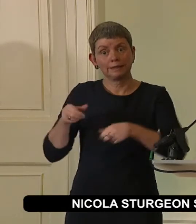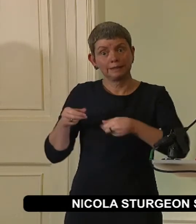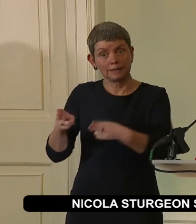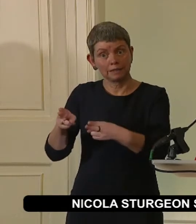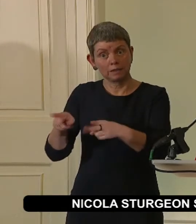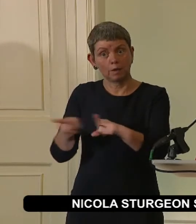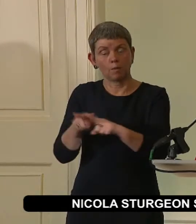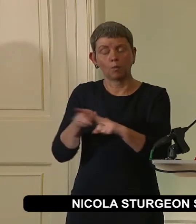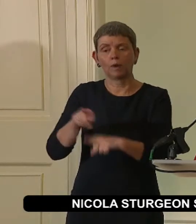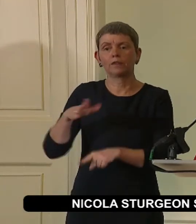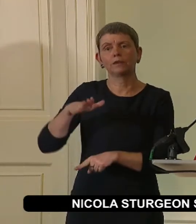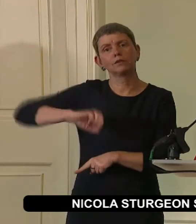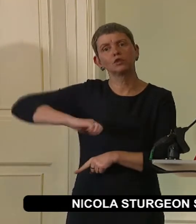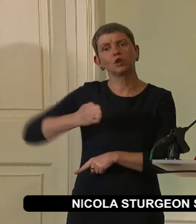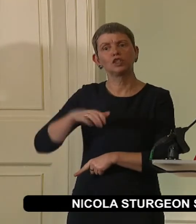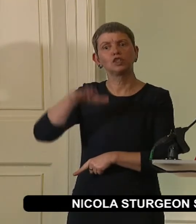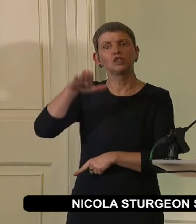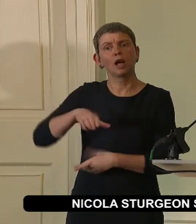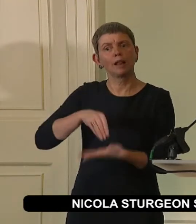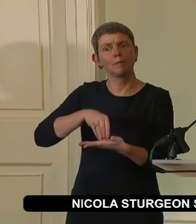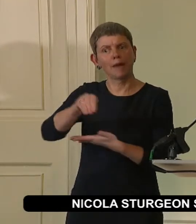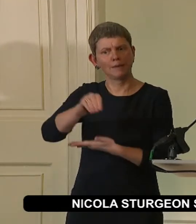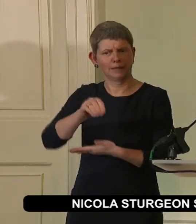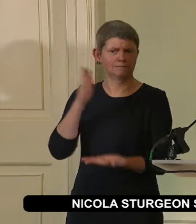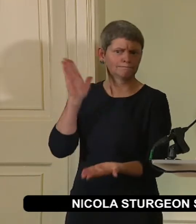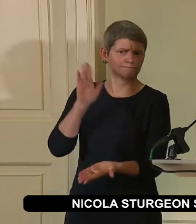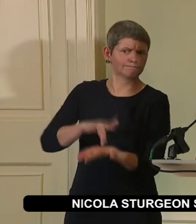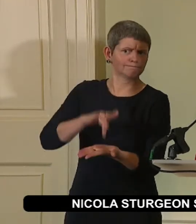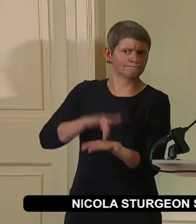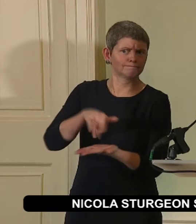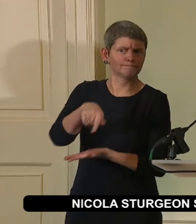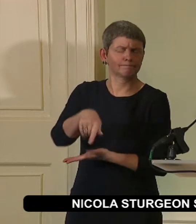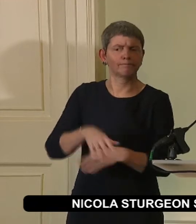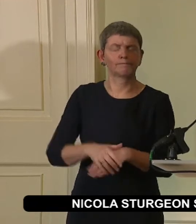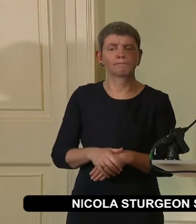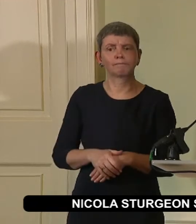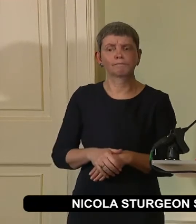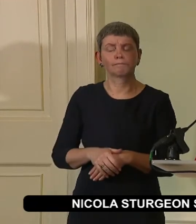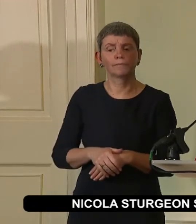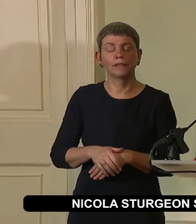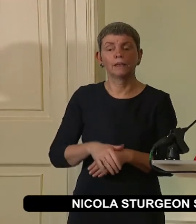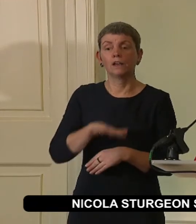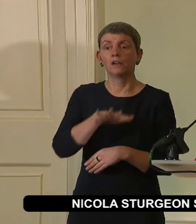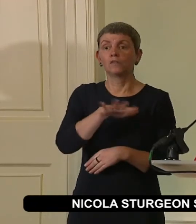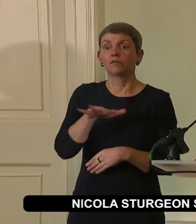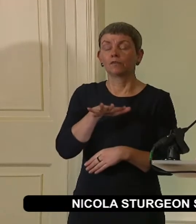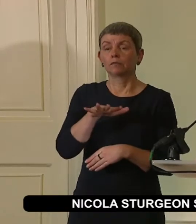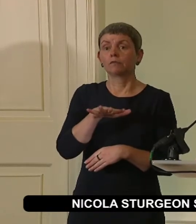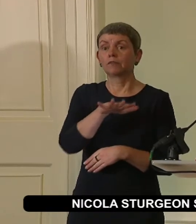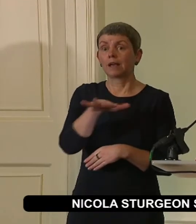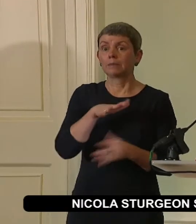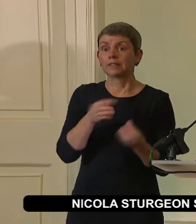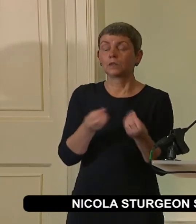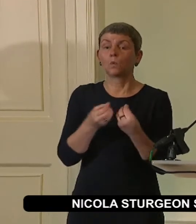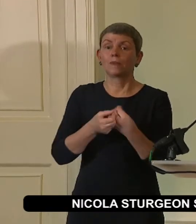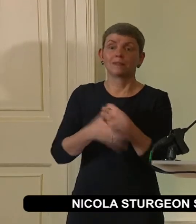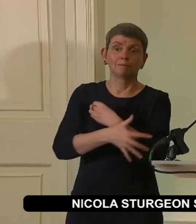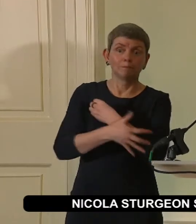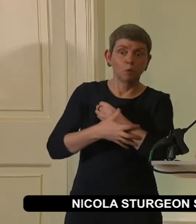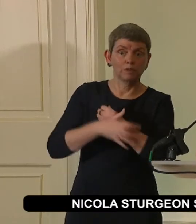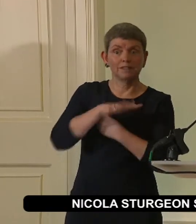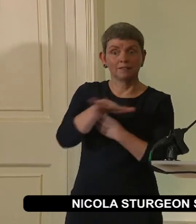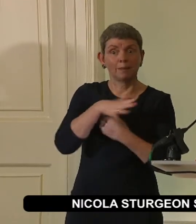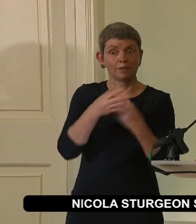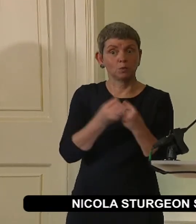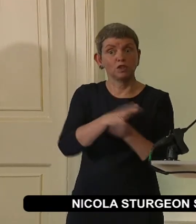heart. As the Institute for Fiscal Studies confirmed last week, the poorest families with children in Scotland are now £2,000 better off